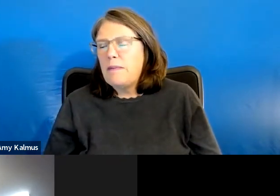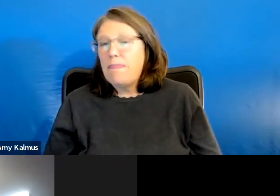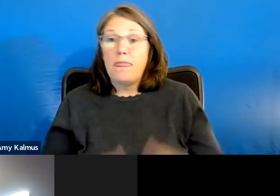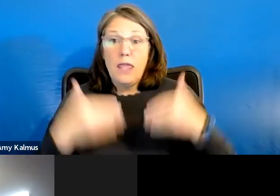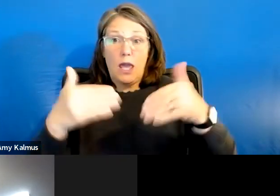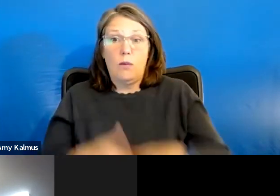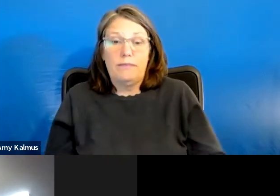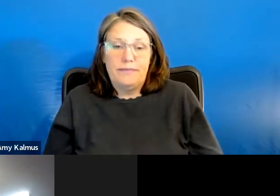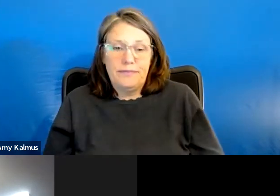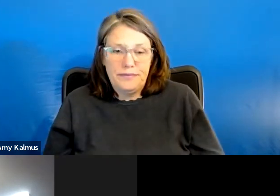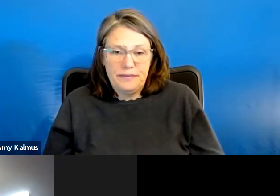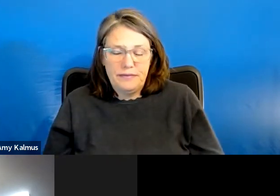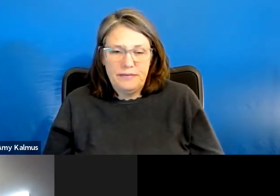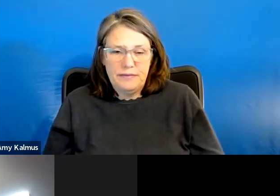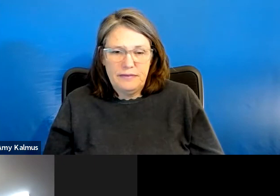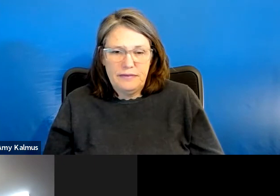Go.